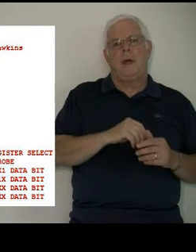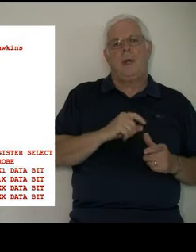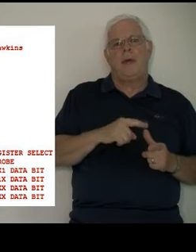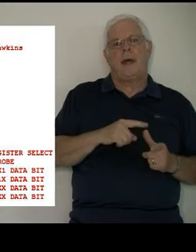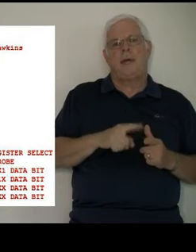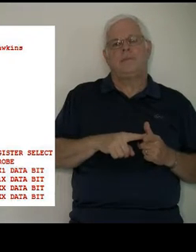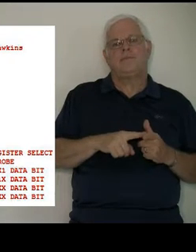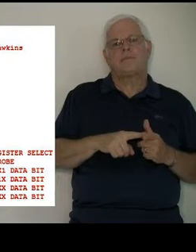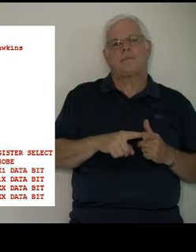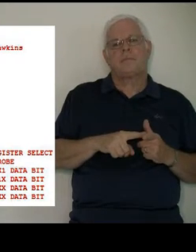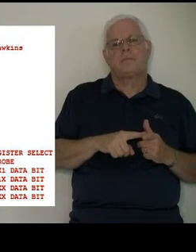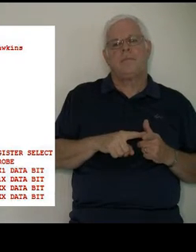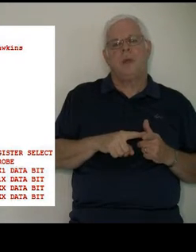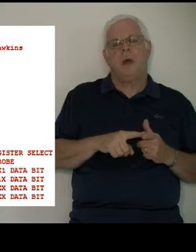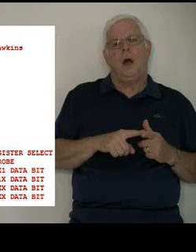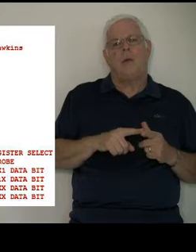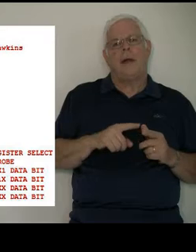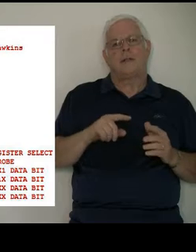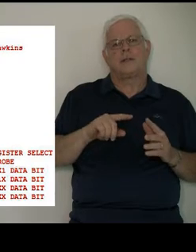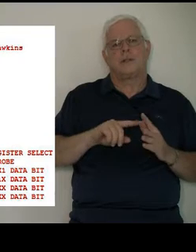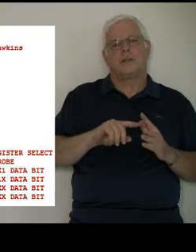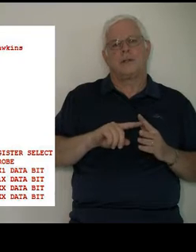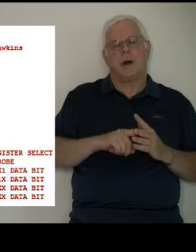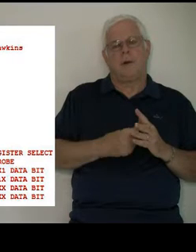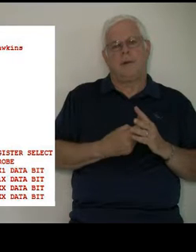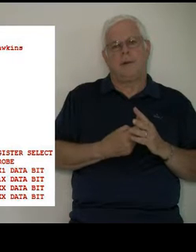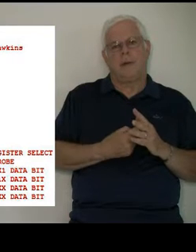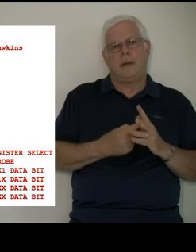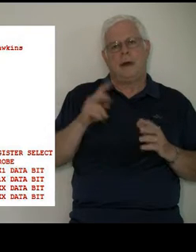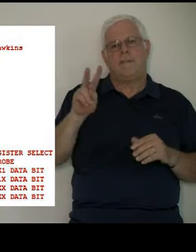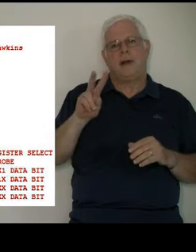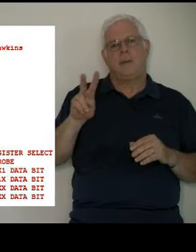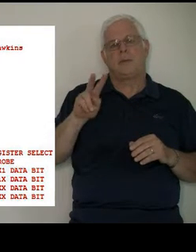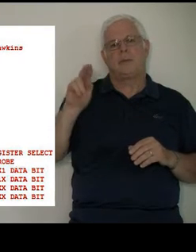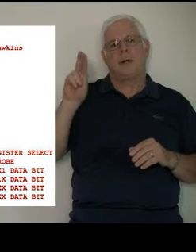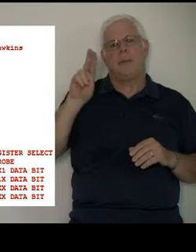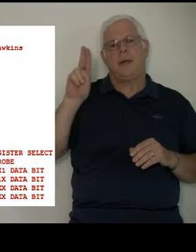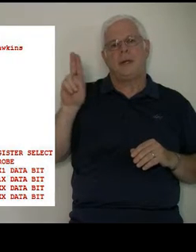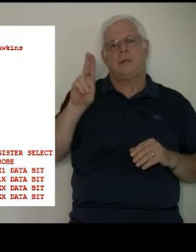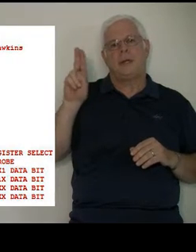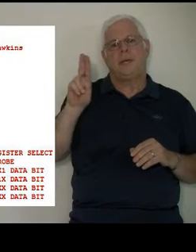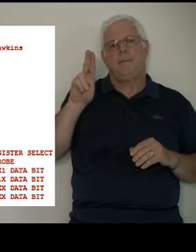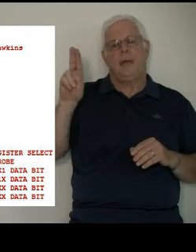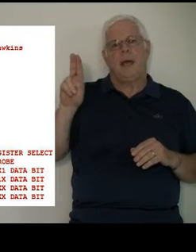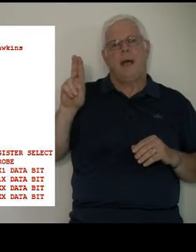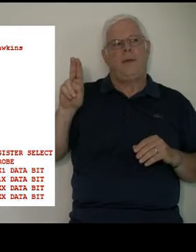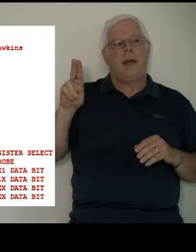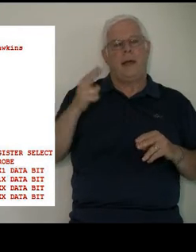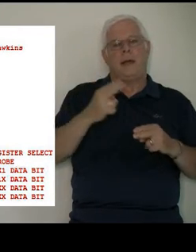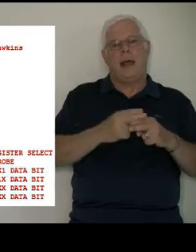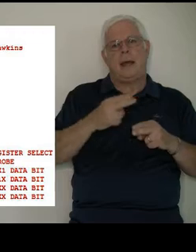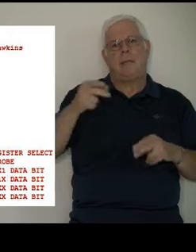And then we start with the variables we're going to be using, and they name